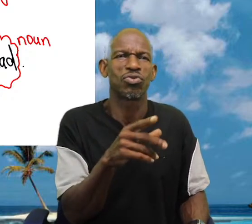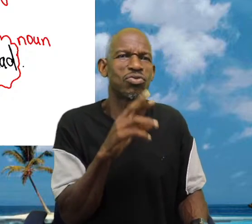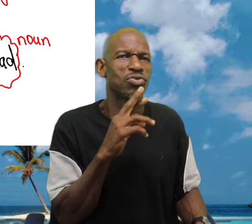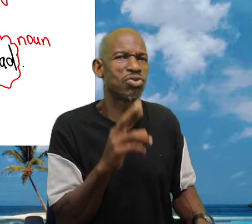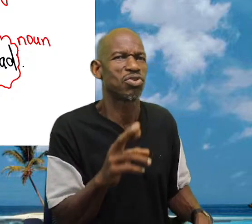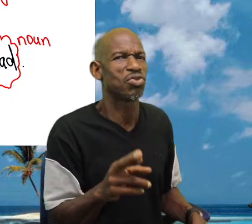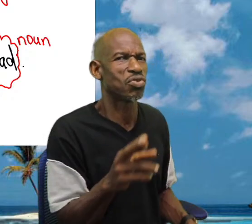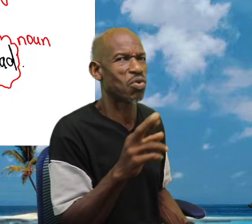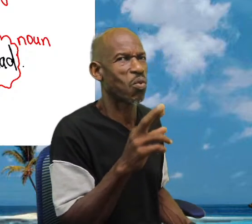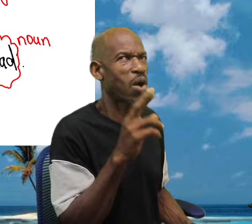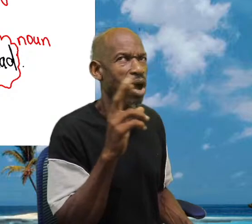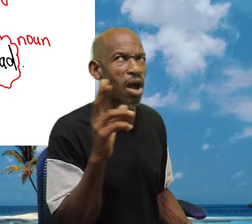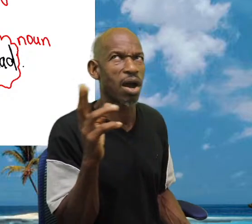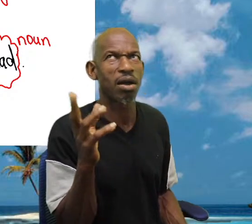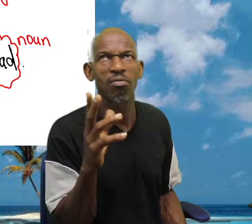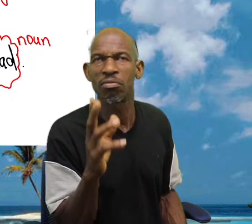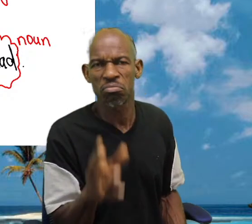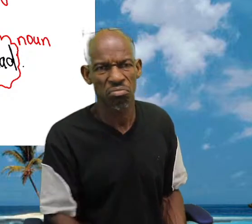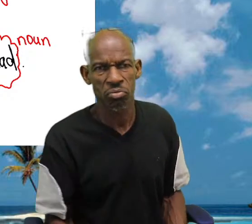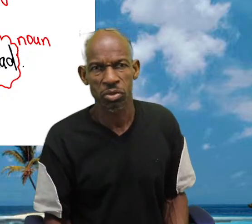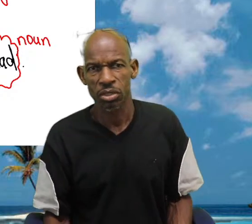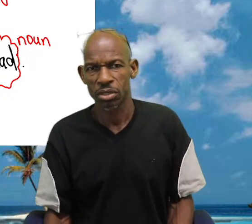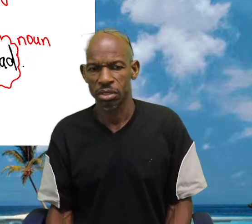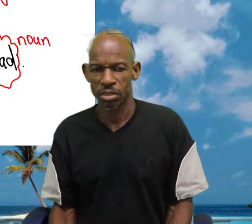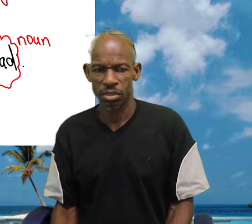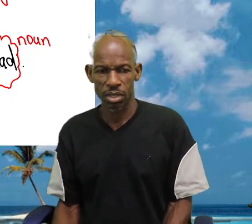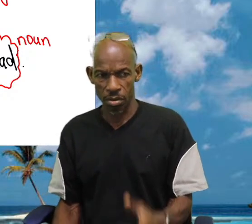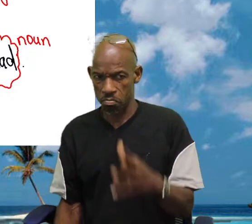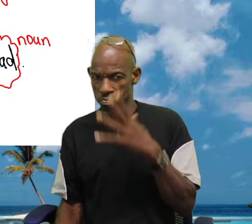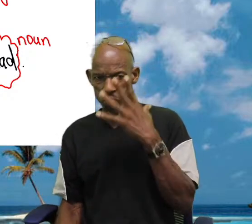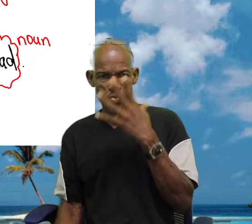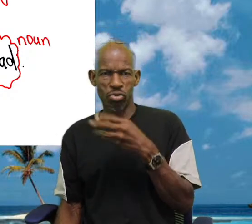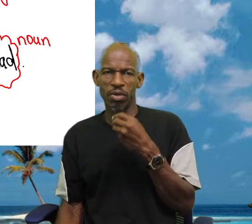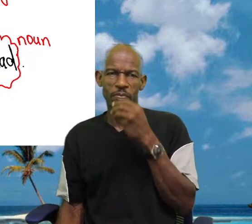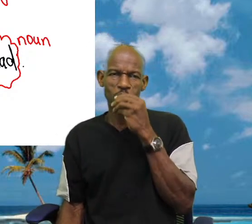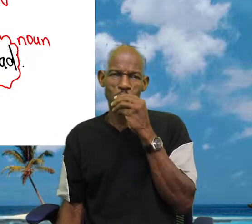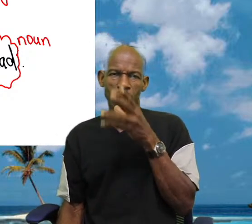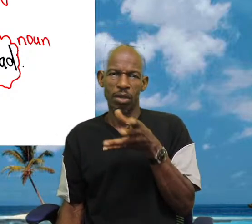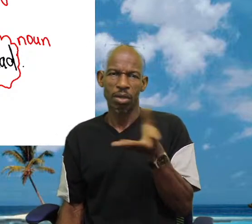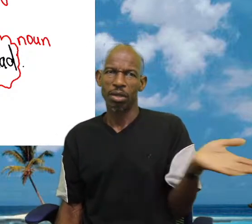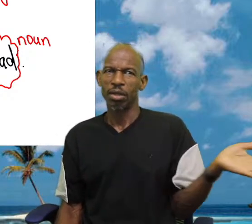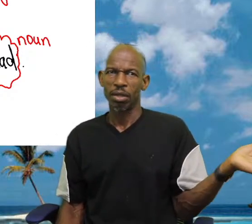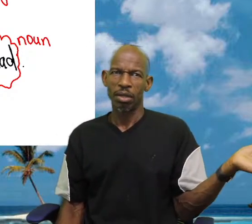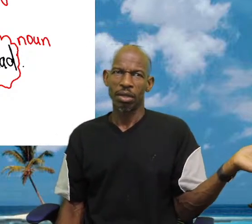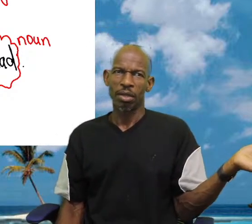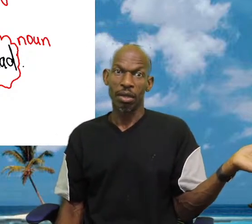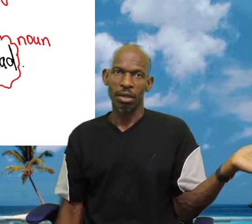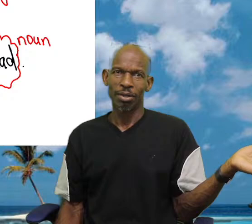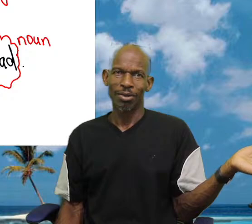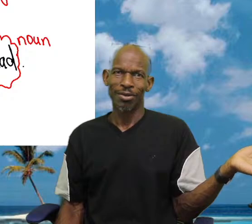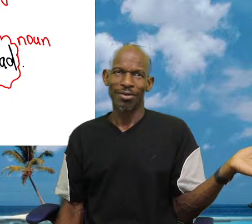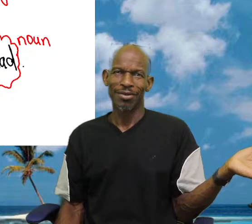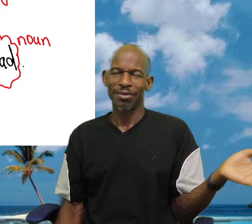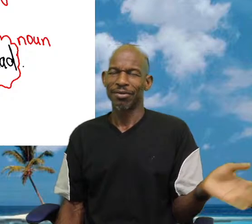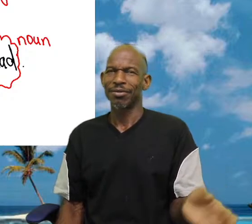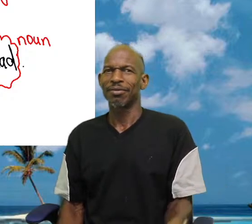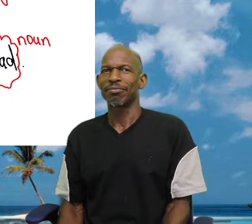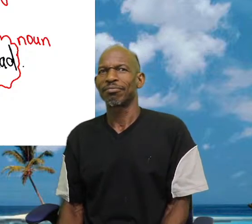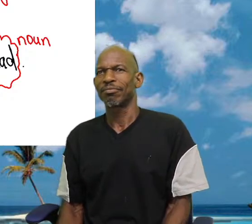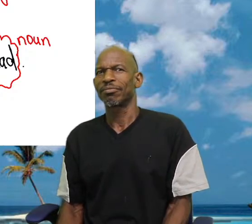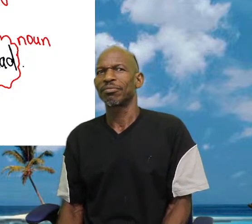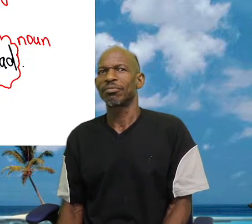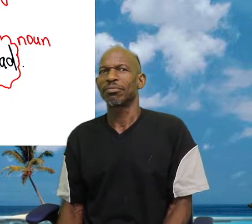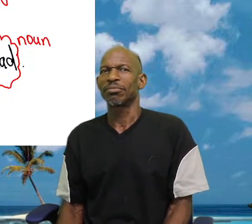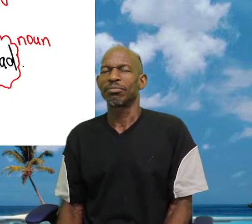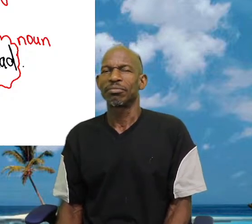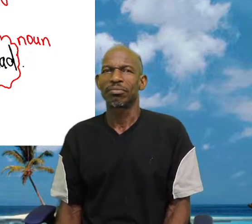Trinidad. Or Trinidad, beautiful island. We sign that. We take out the, we take out the is.